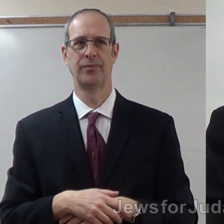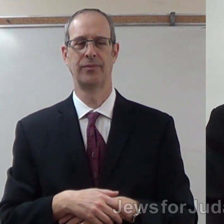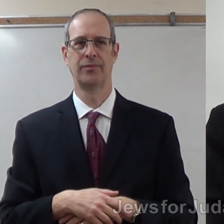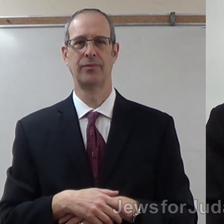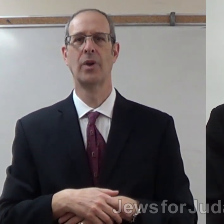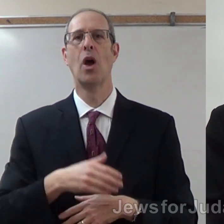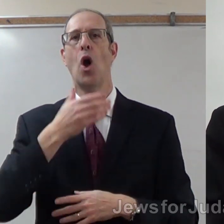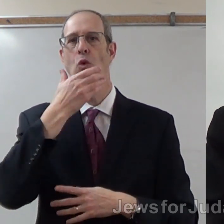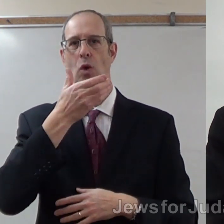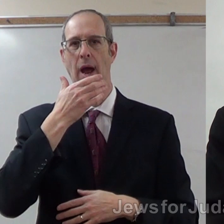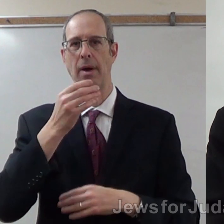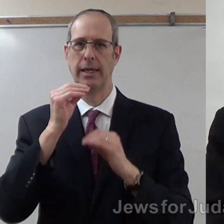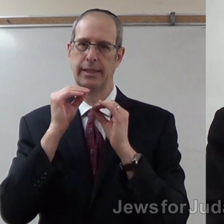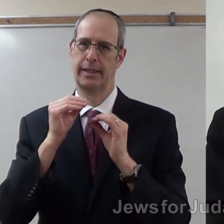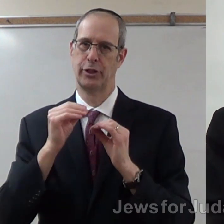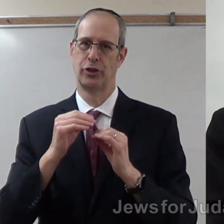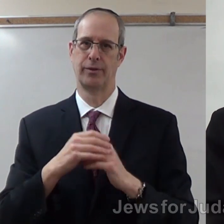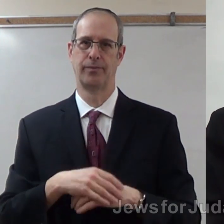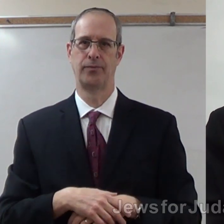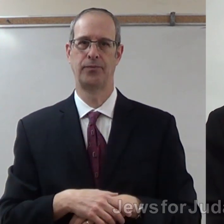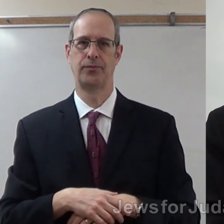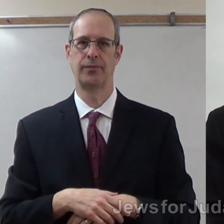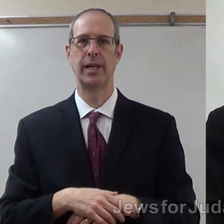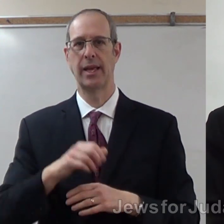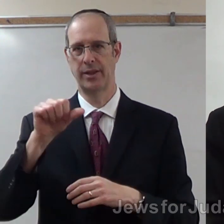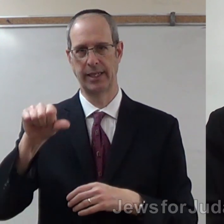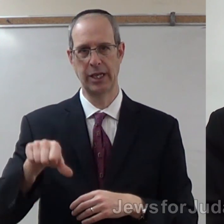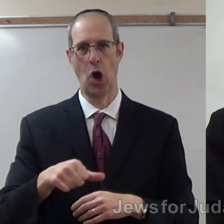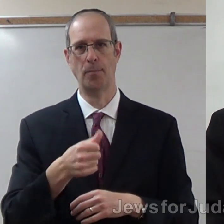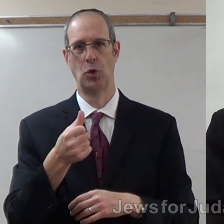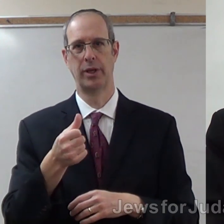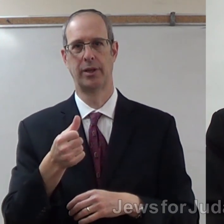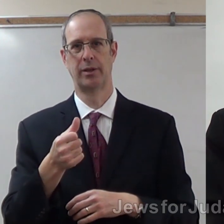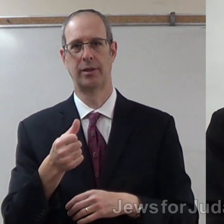So the rabbis teach in the Talmud